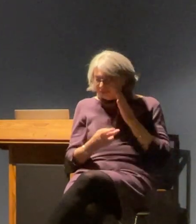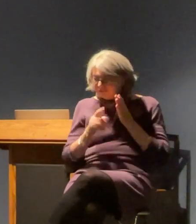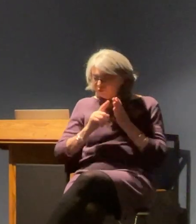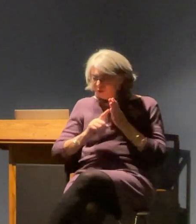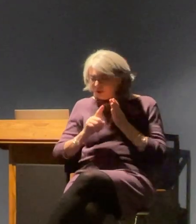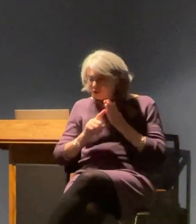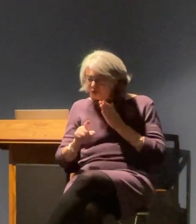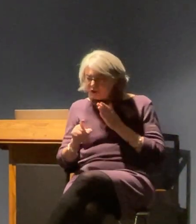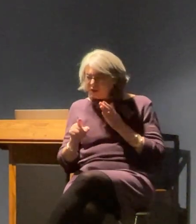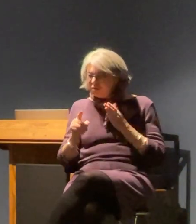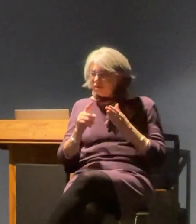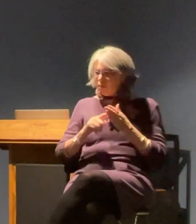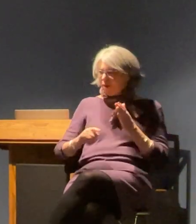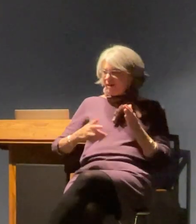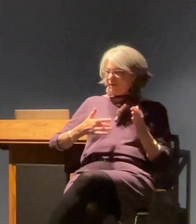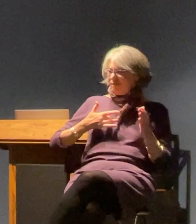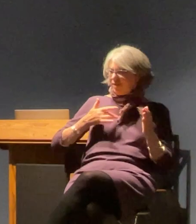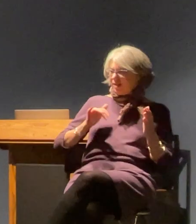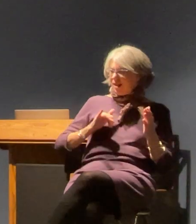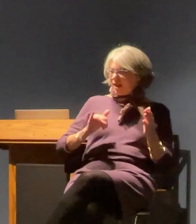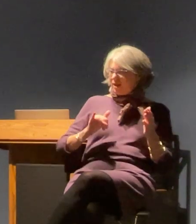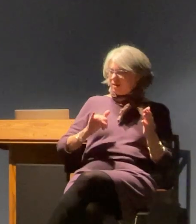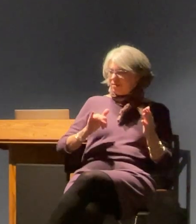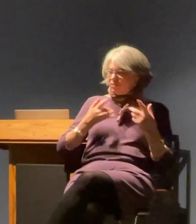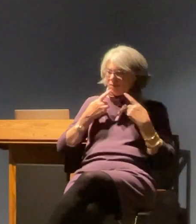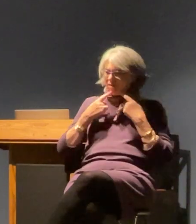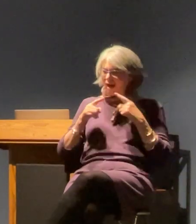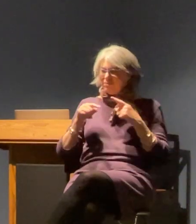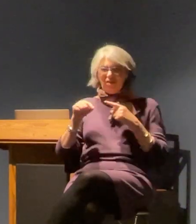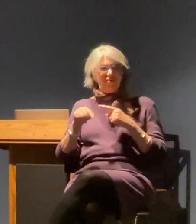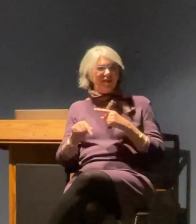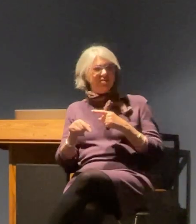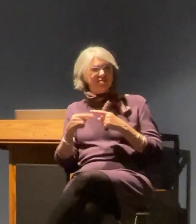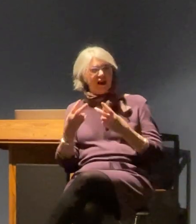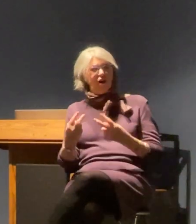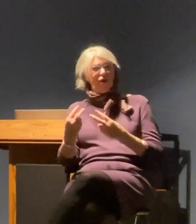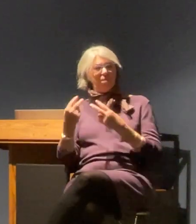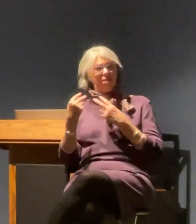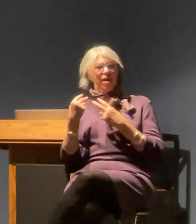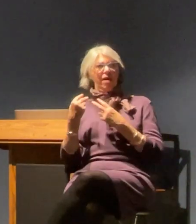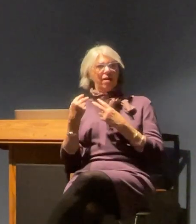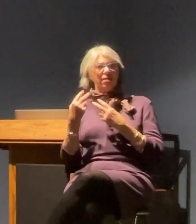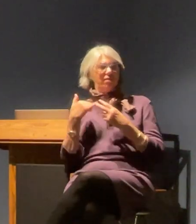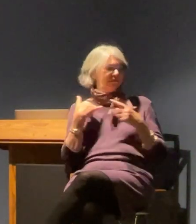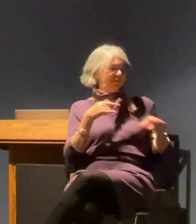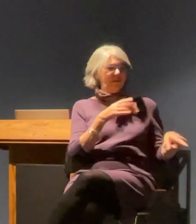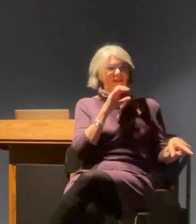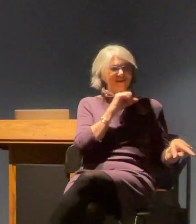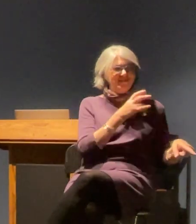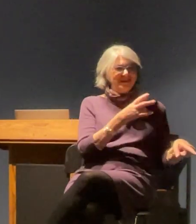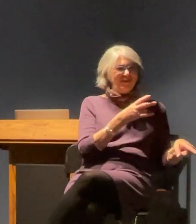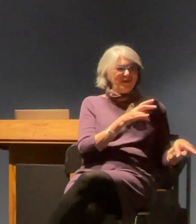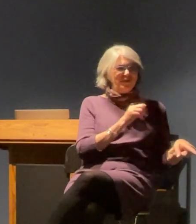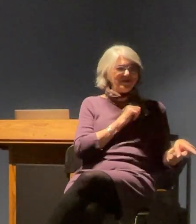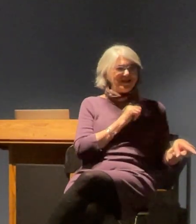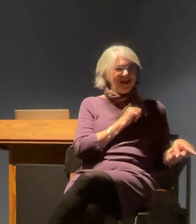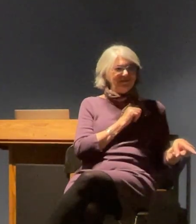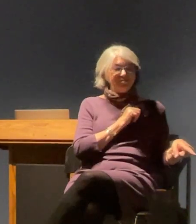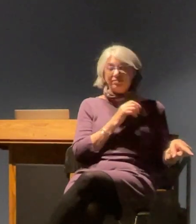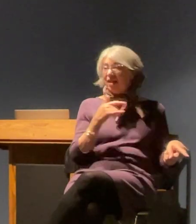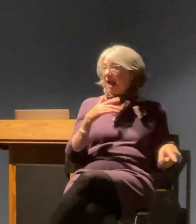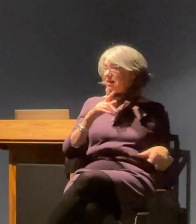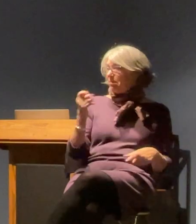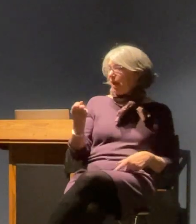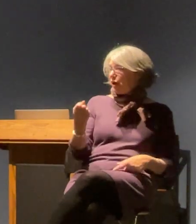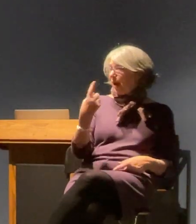What did it feel like to accomplish this and think back to that young person? It's a big question you dropped on me